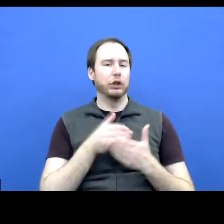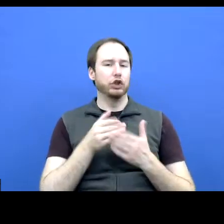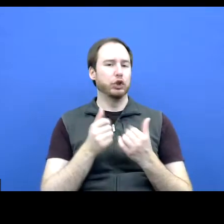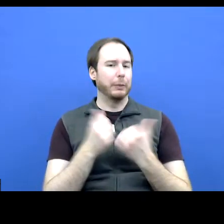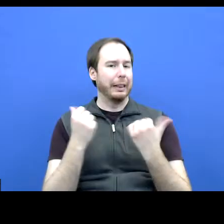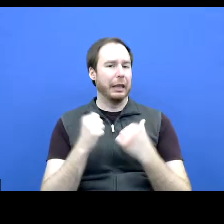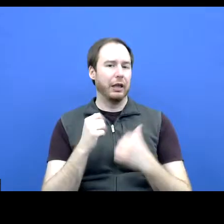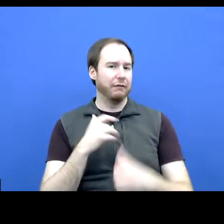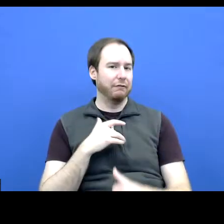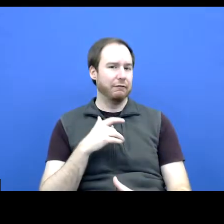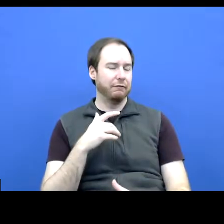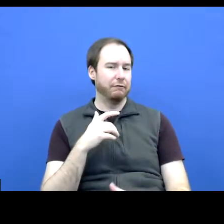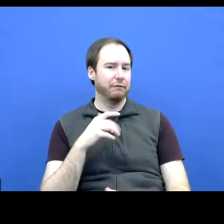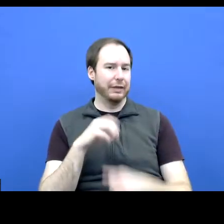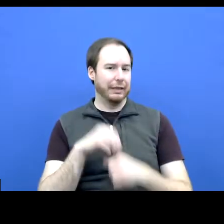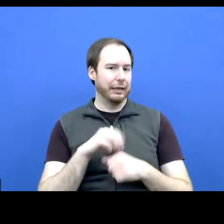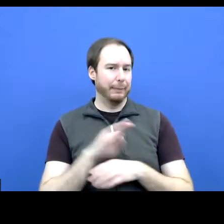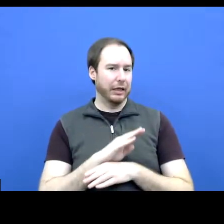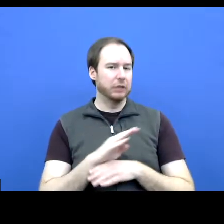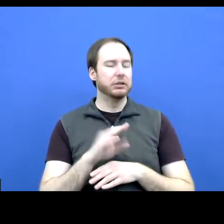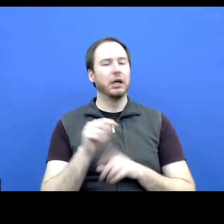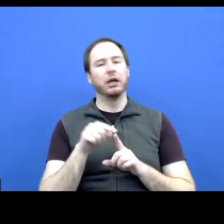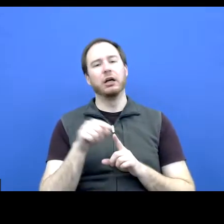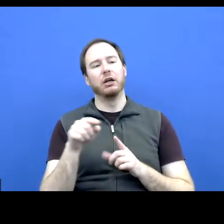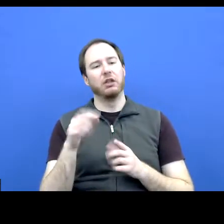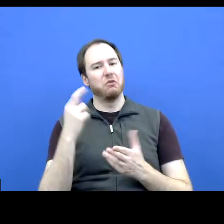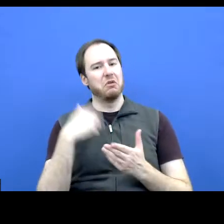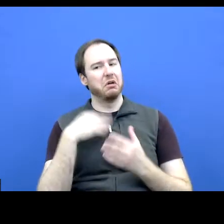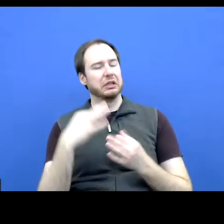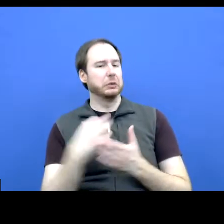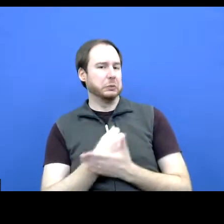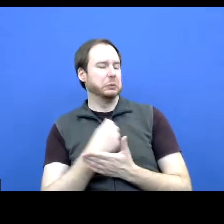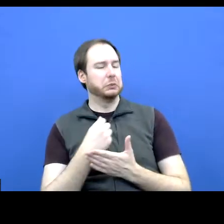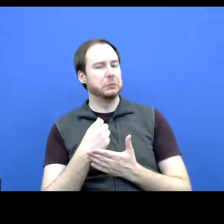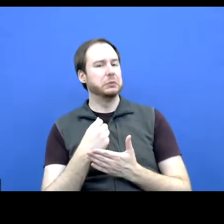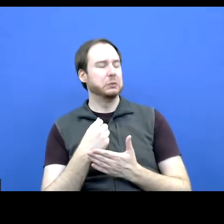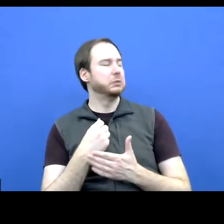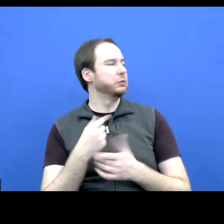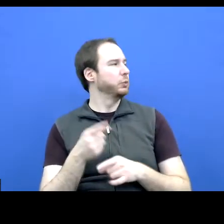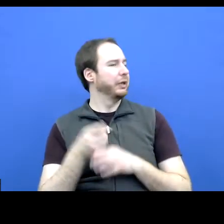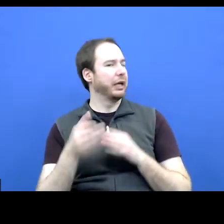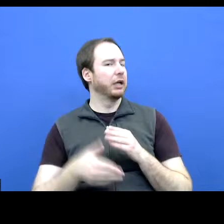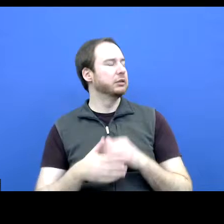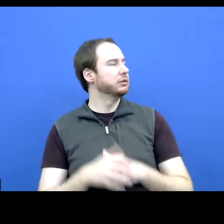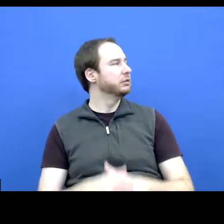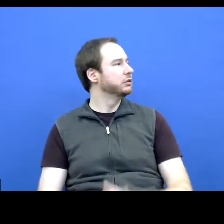neighbors in the plaza, and that's why. Okay.